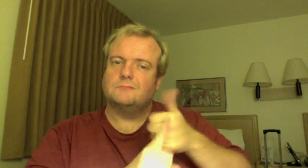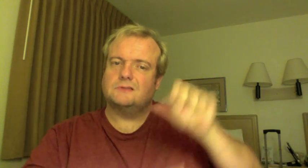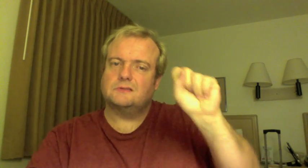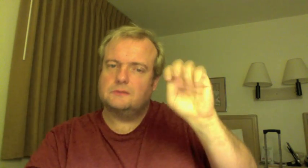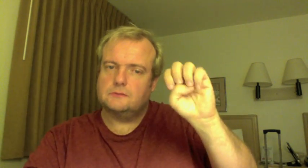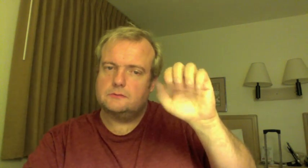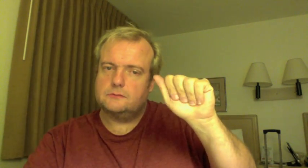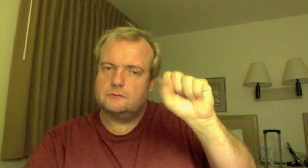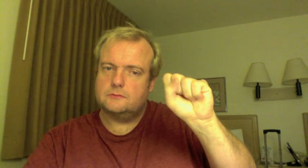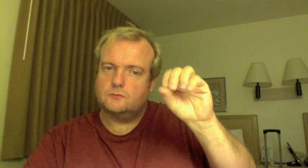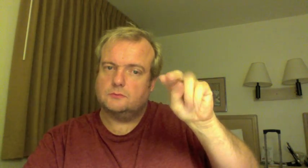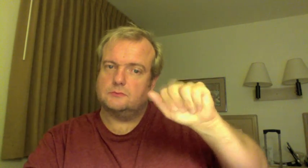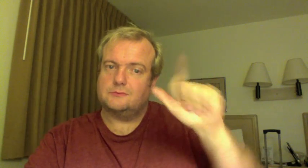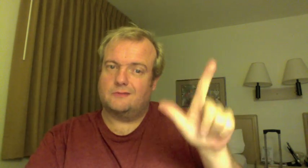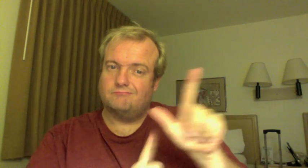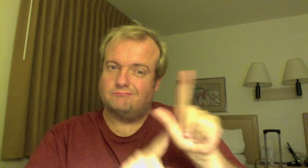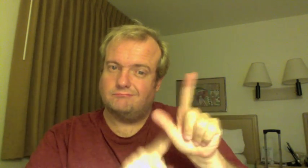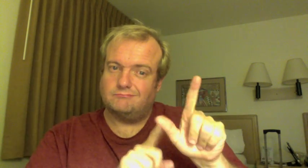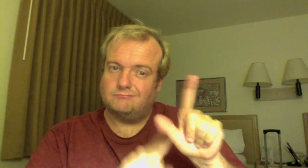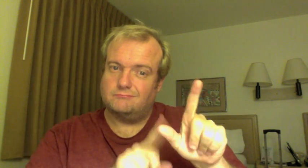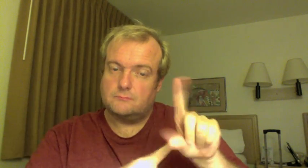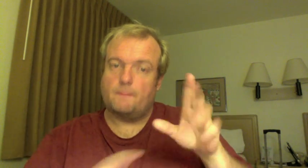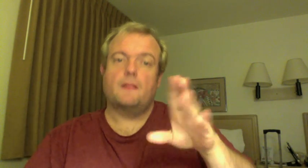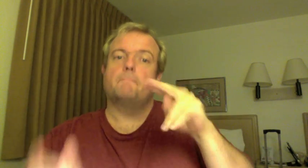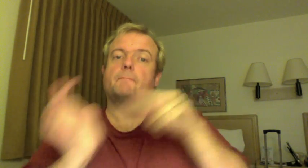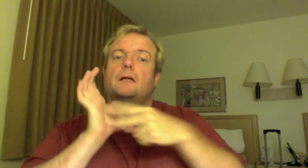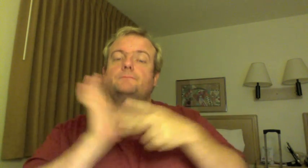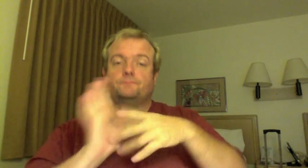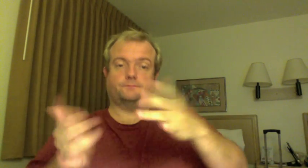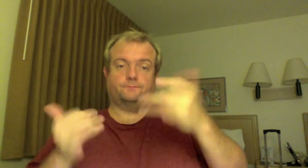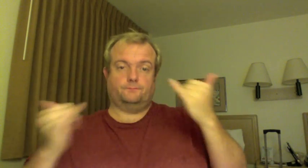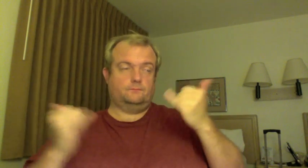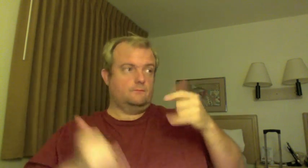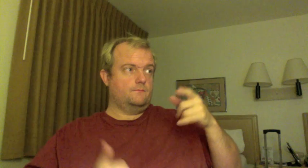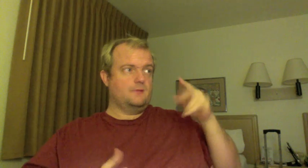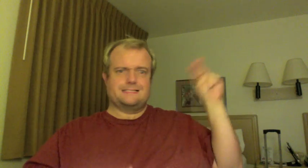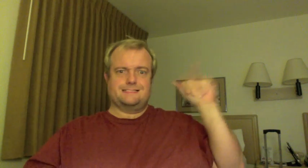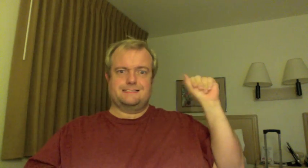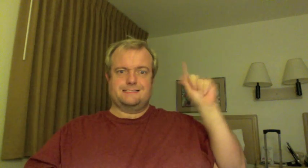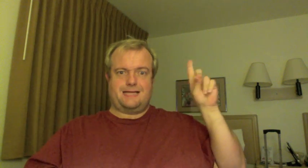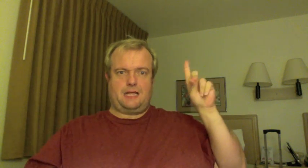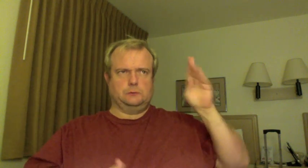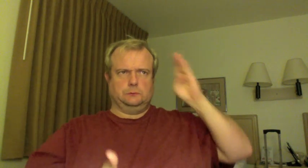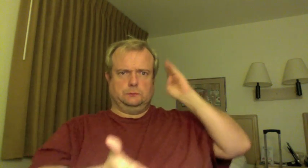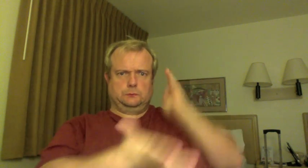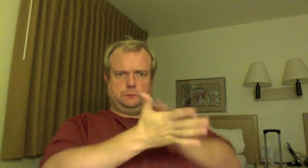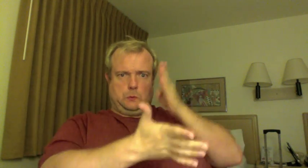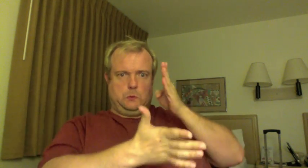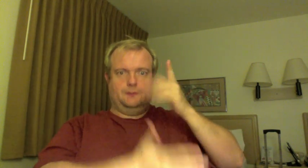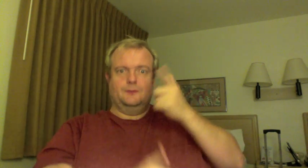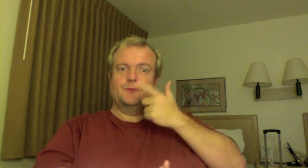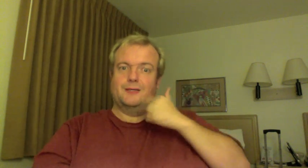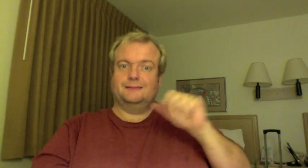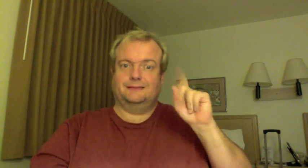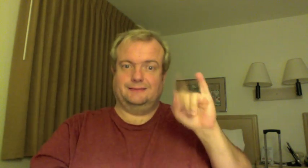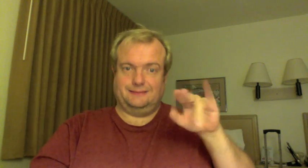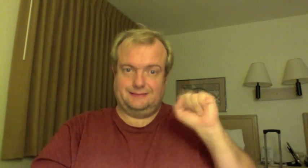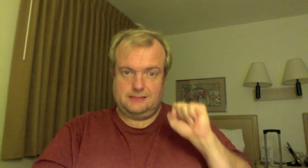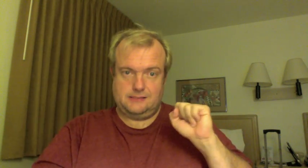sizes. And workers must fit them the old-fashioned way, by hand. They must be